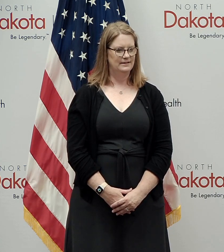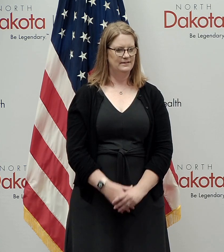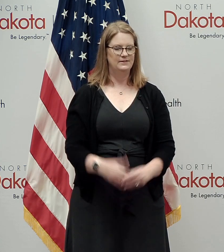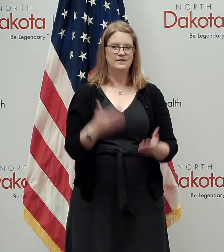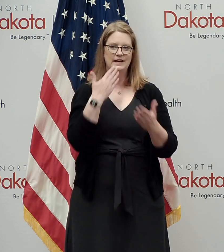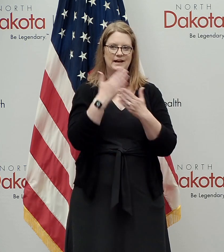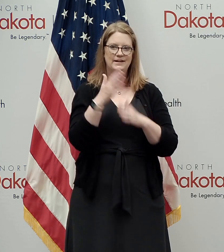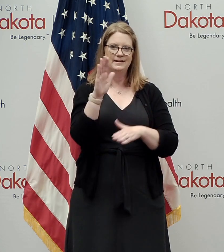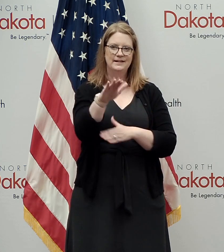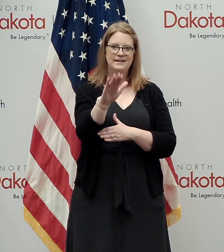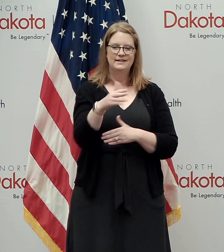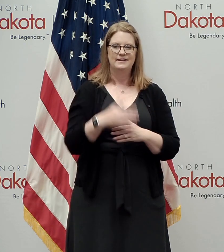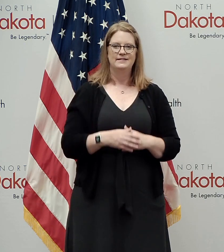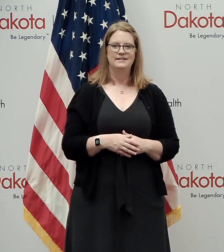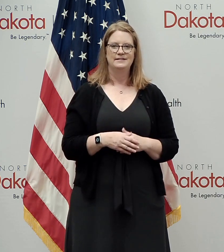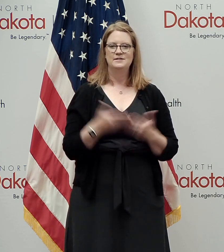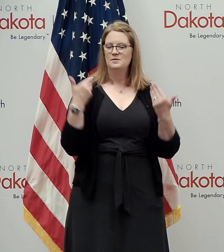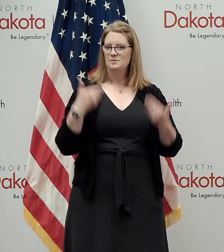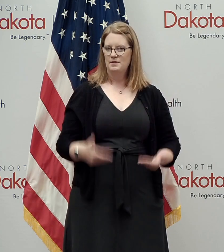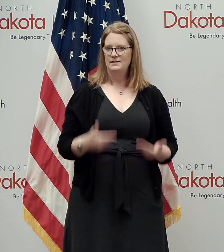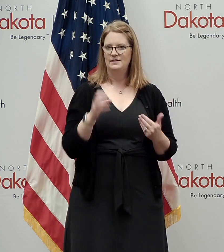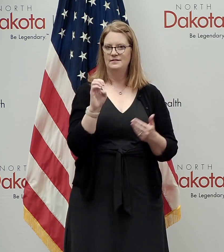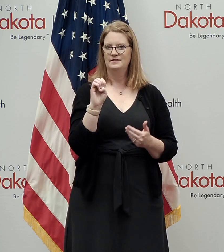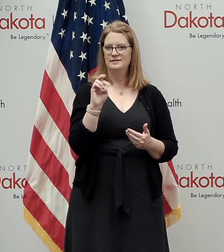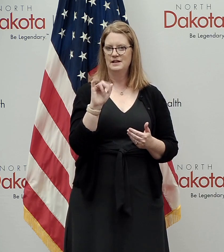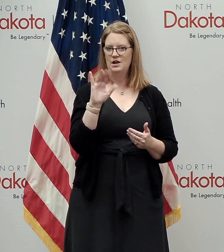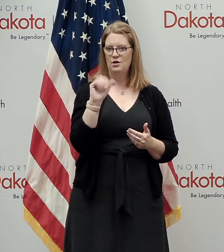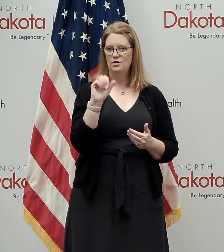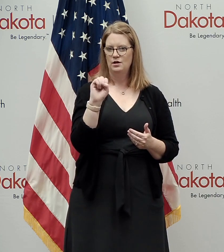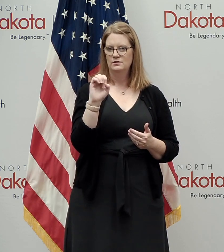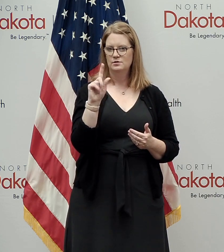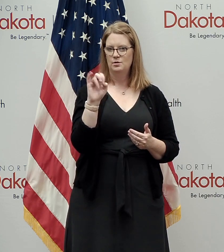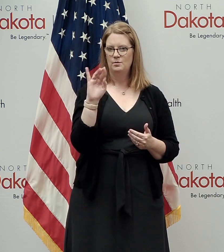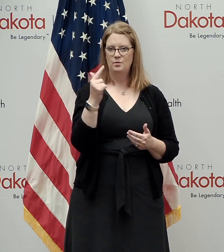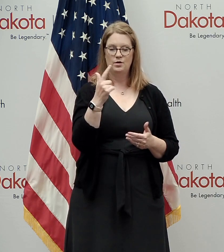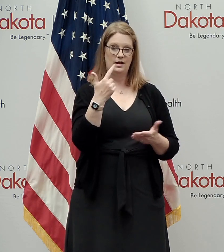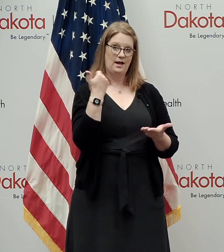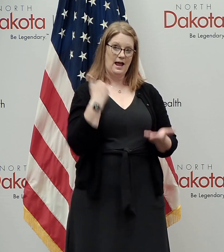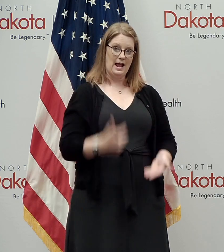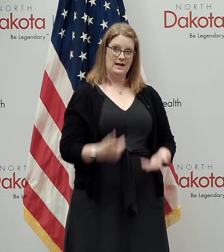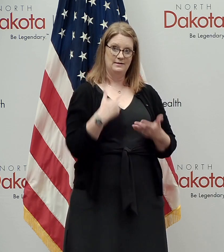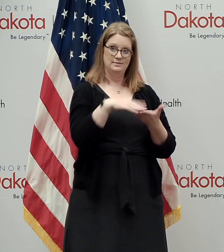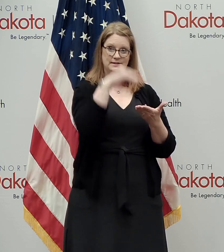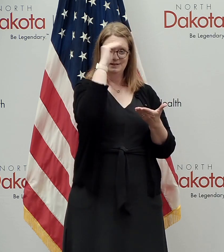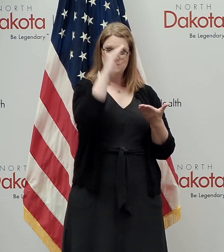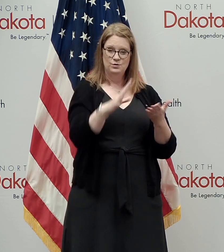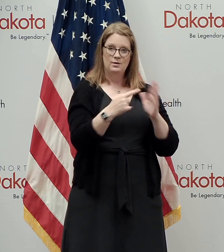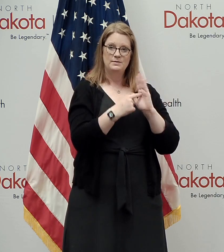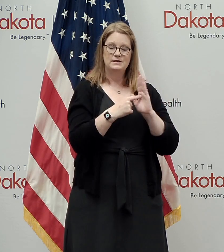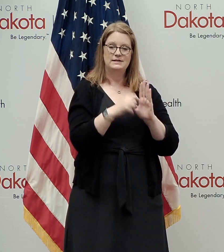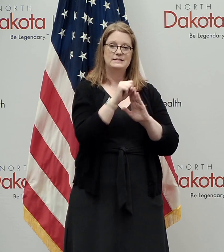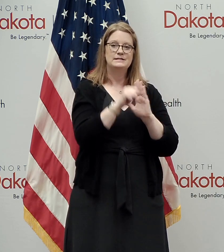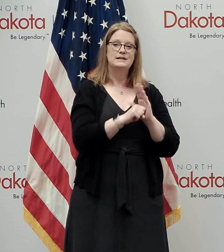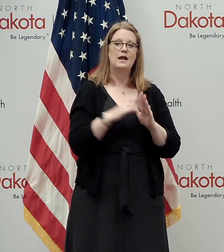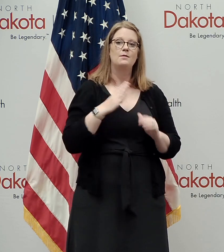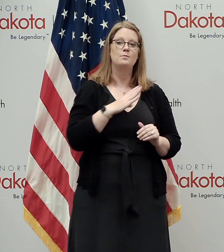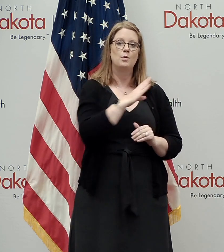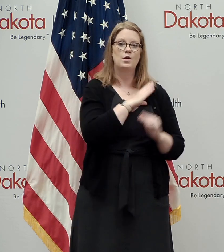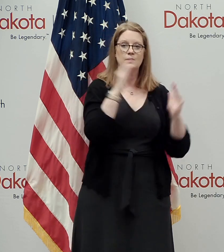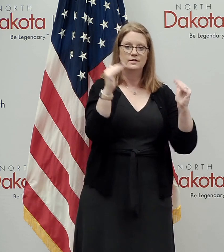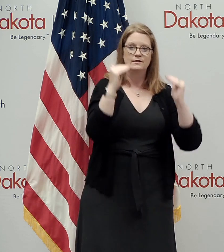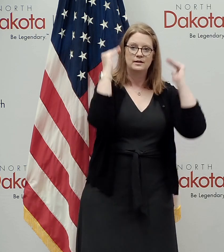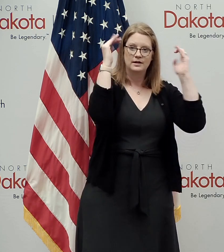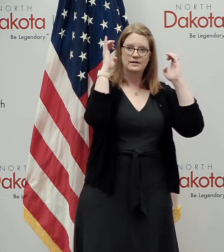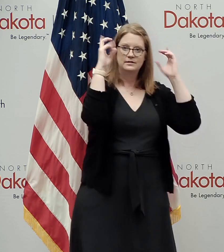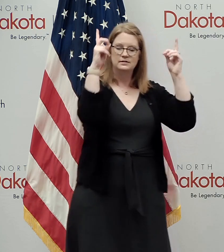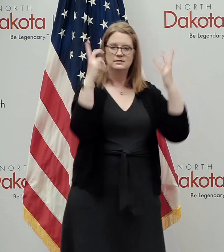Good afternoon. Again, my name is Erica Solberg, and I'm the student representative on the State Board of Higher Education. It is